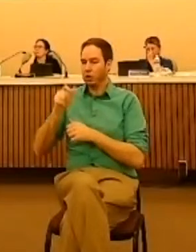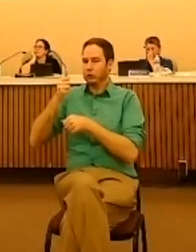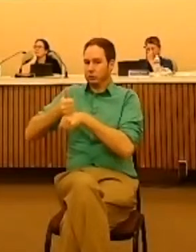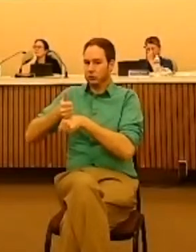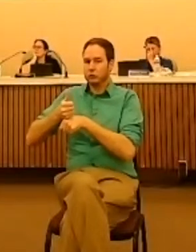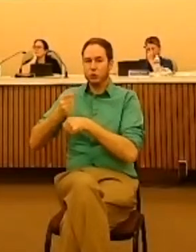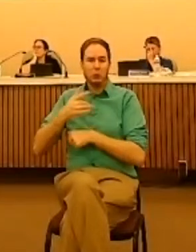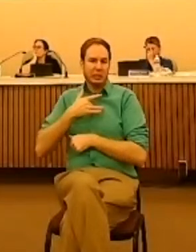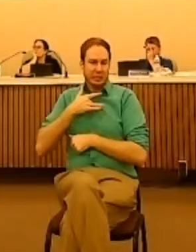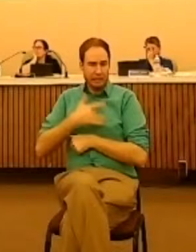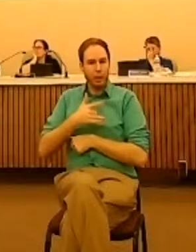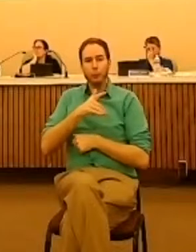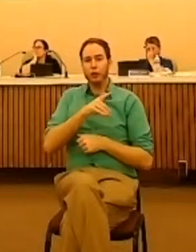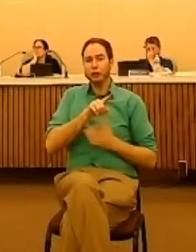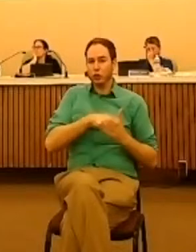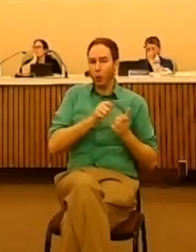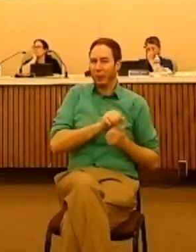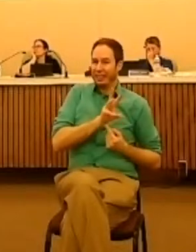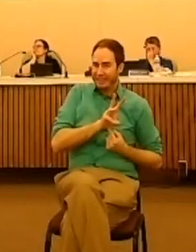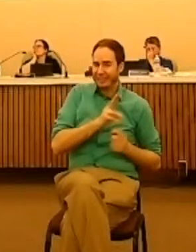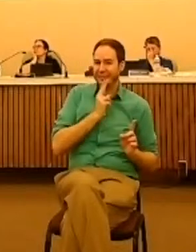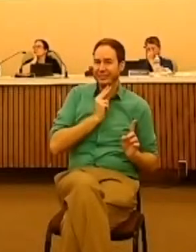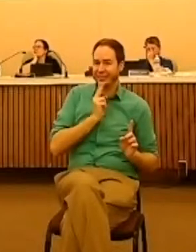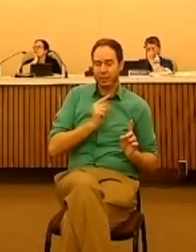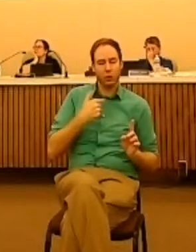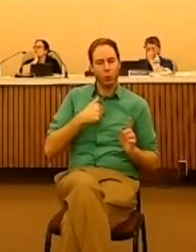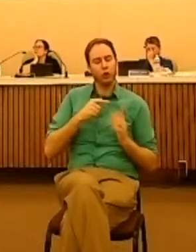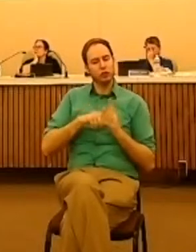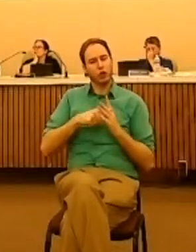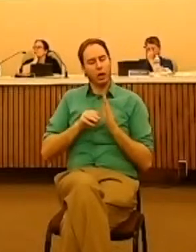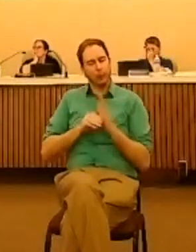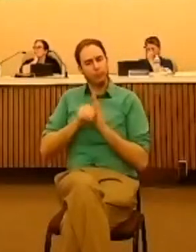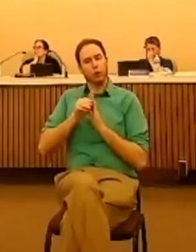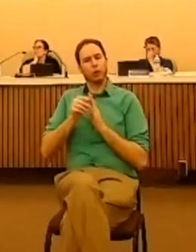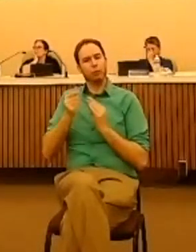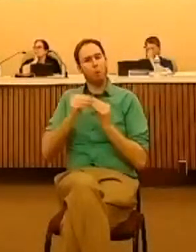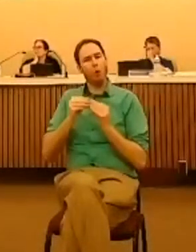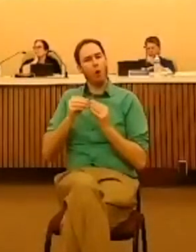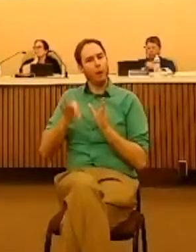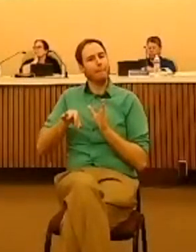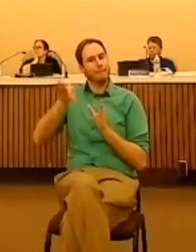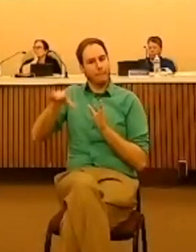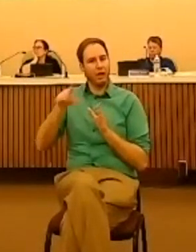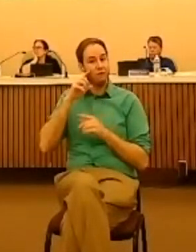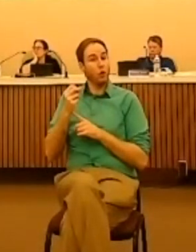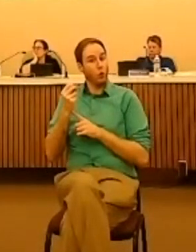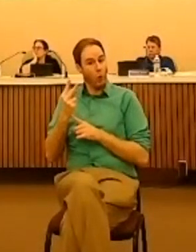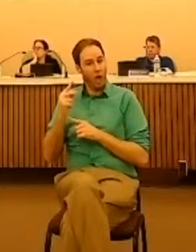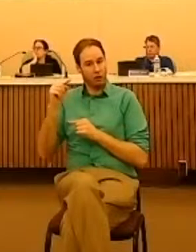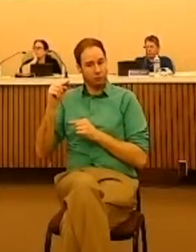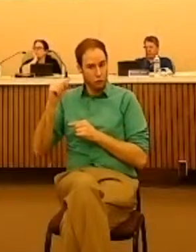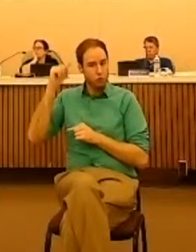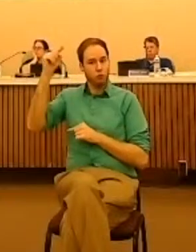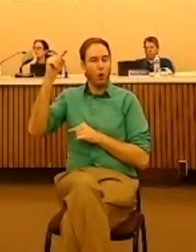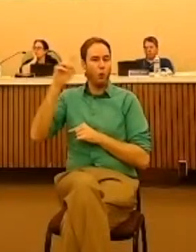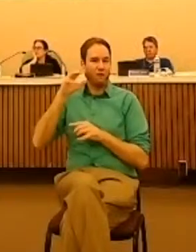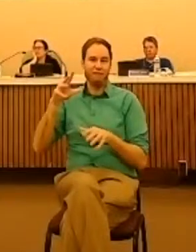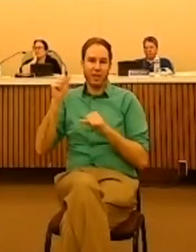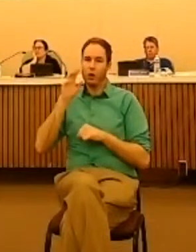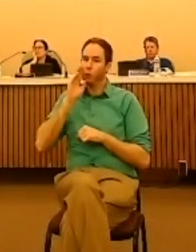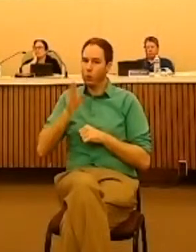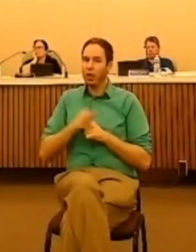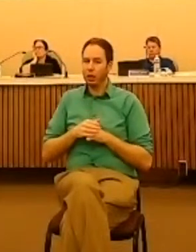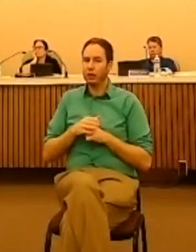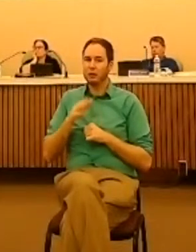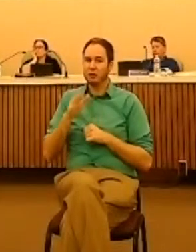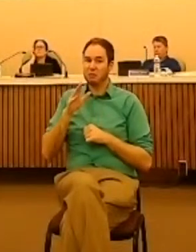So typically you buy 6-foot pines, and we're actually going the extra expense and going 12. And if they grow, they'll grow pretty fast. That's